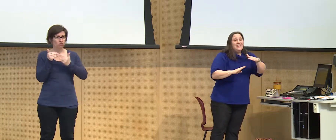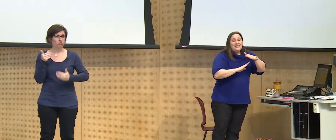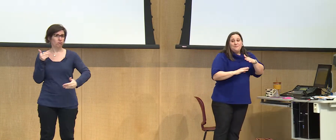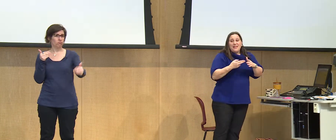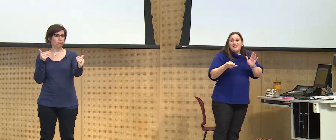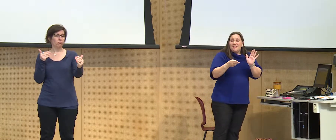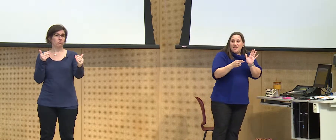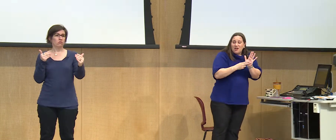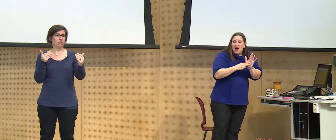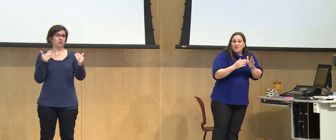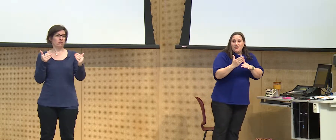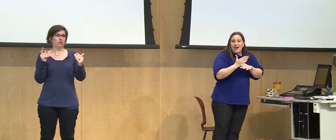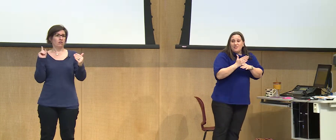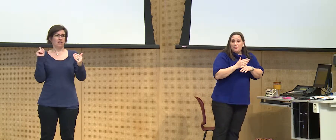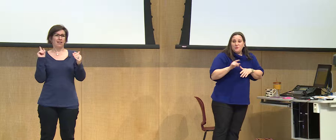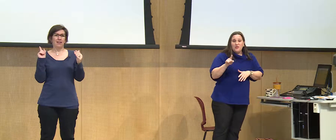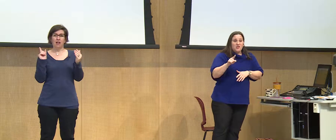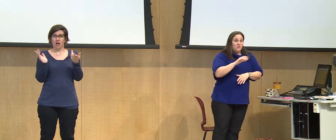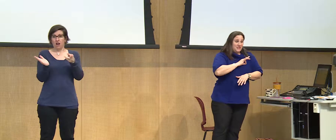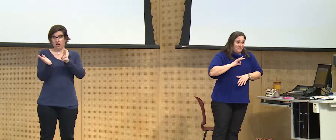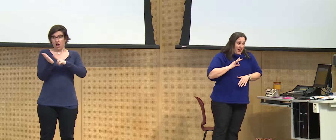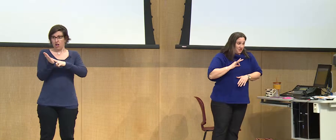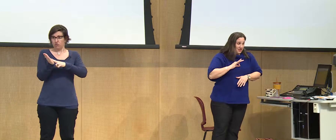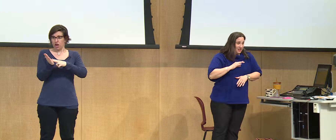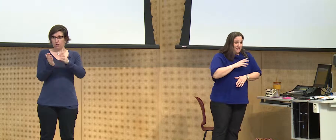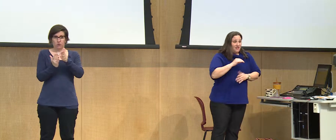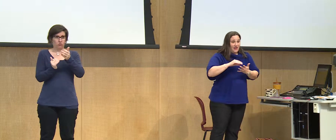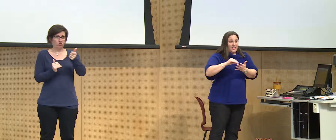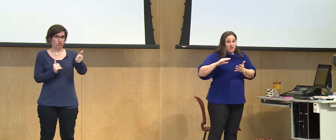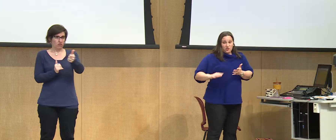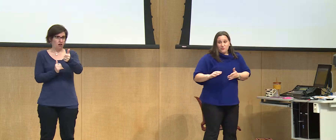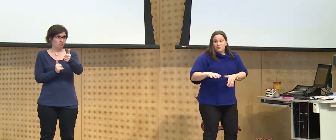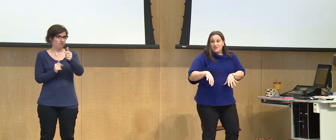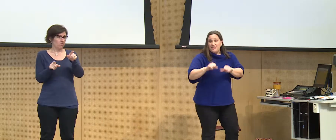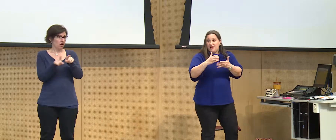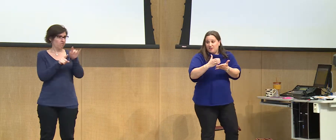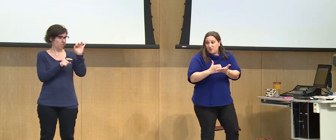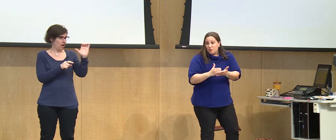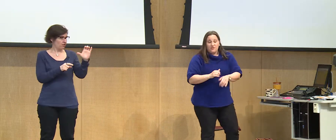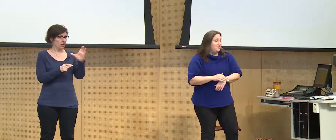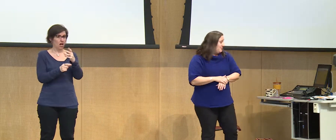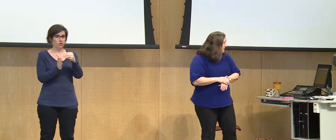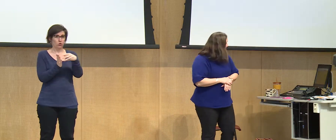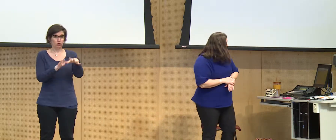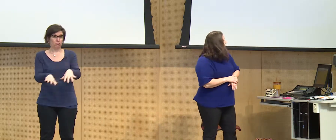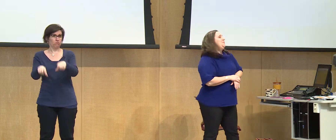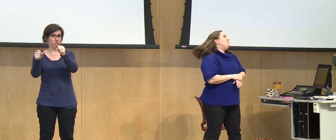It's basically a contract between you as faculty and students taking the course.